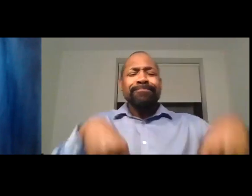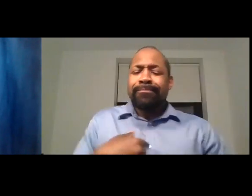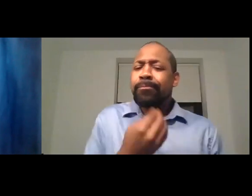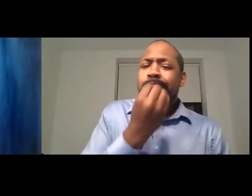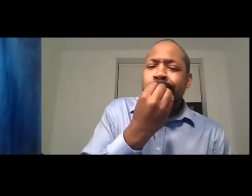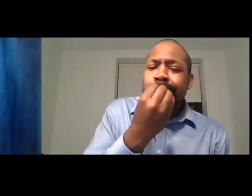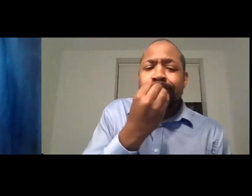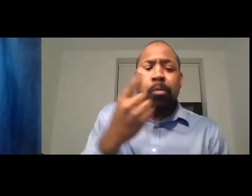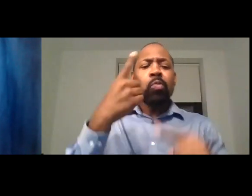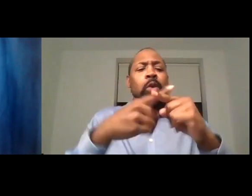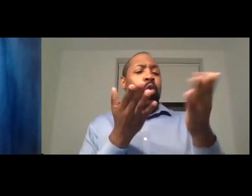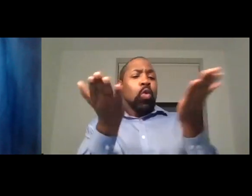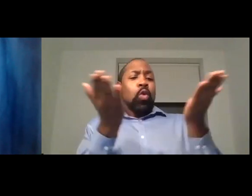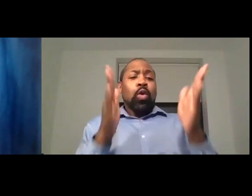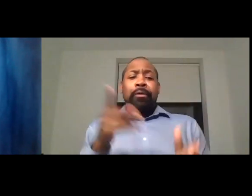And